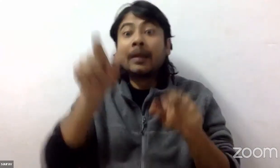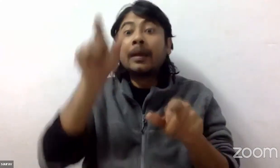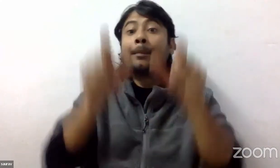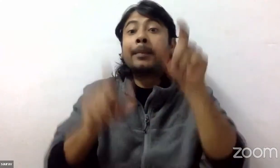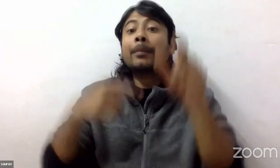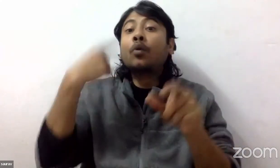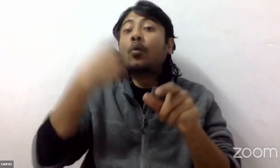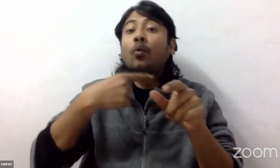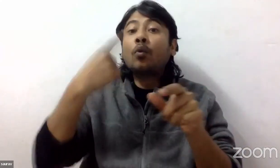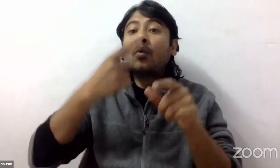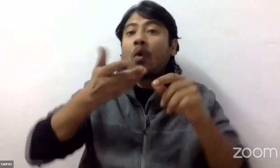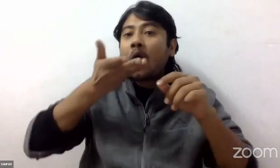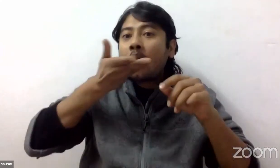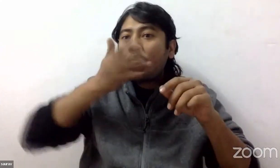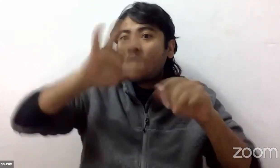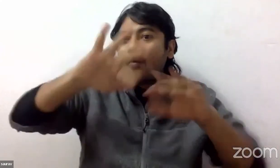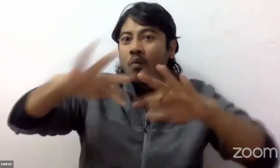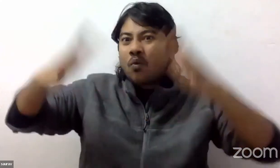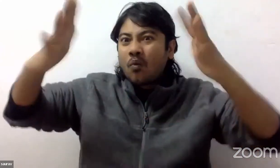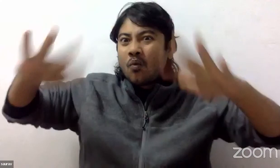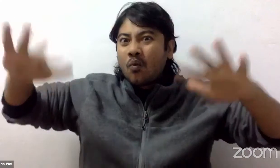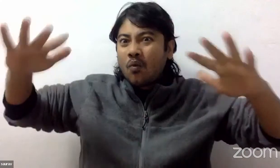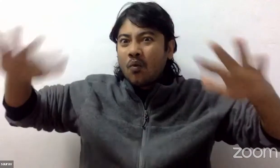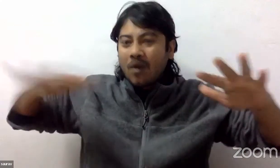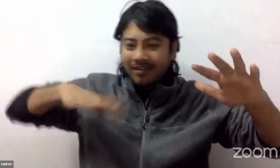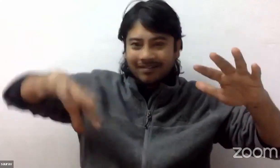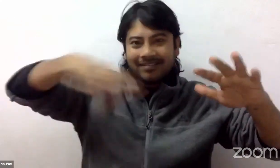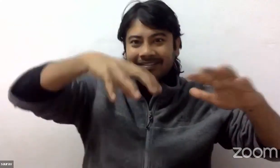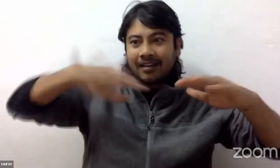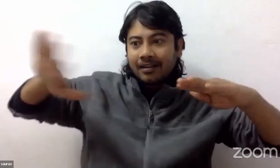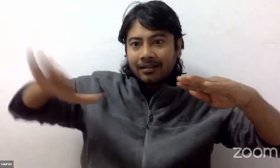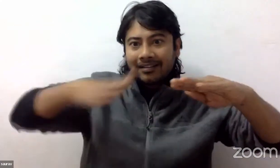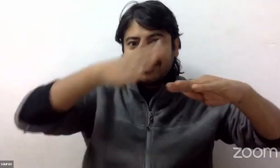is approaching Purnamasi, or it is full moon, or it is approaching